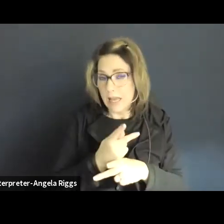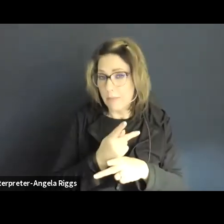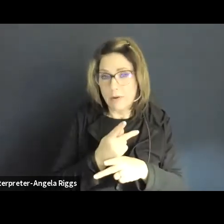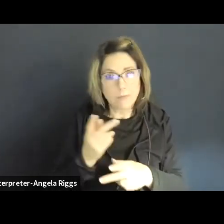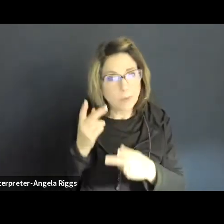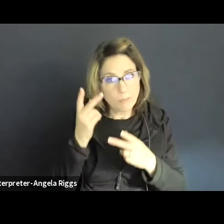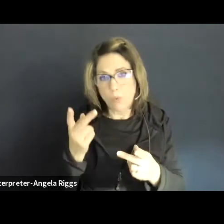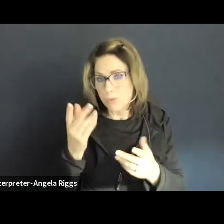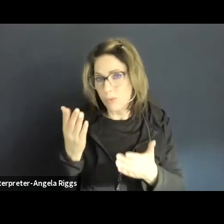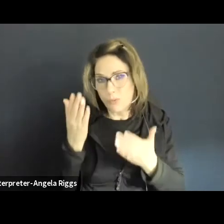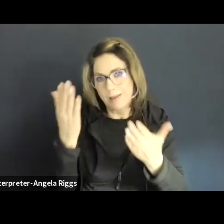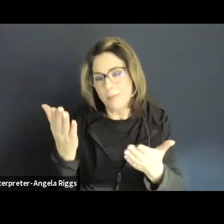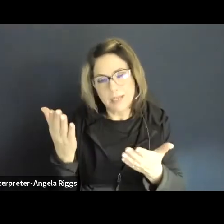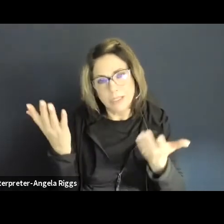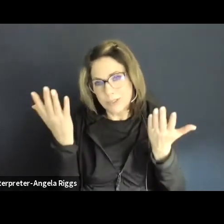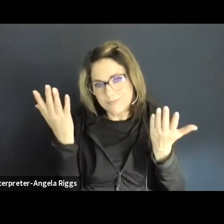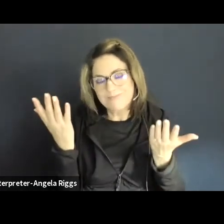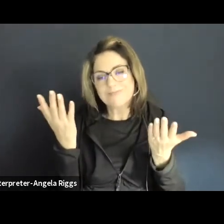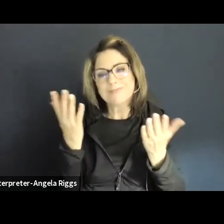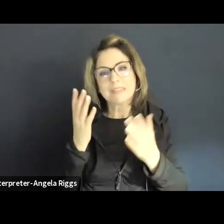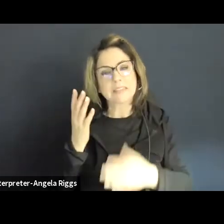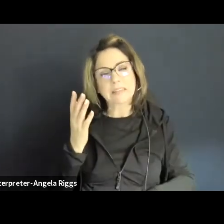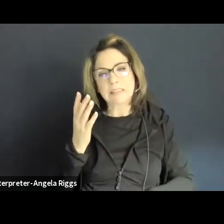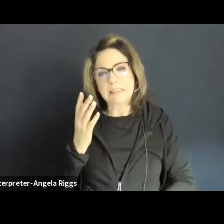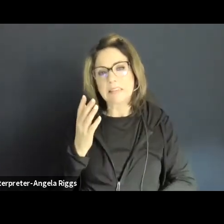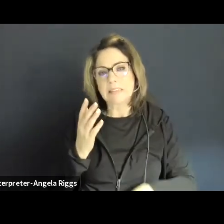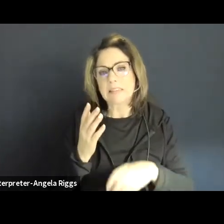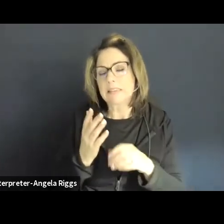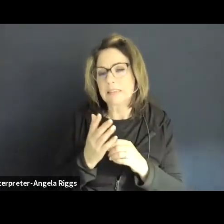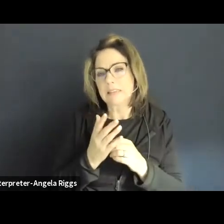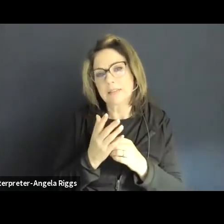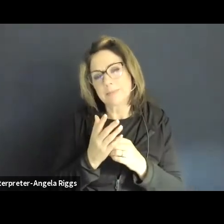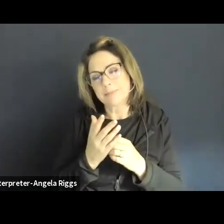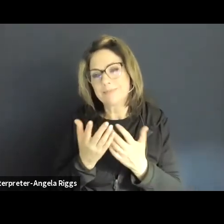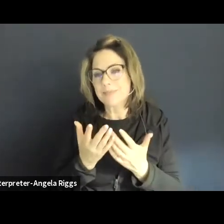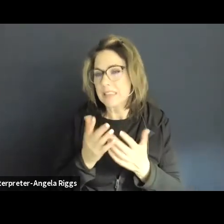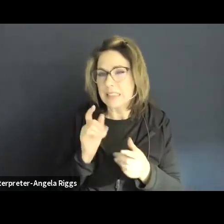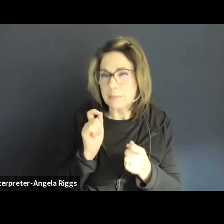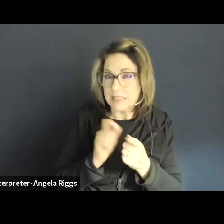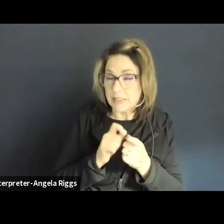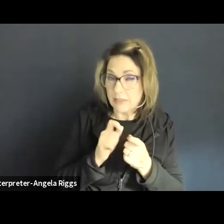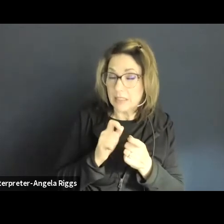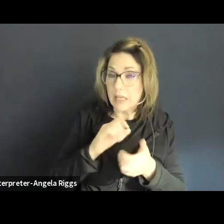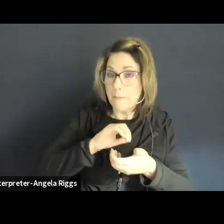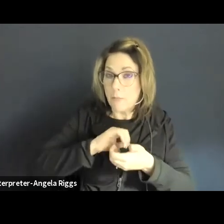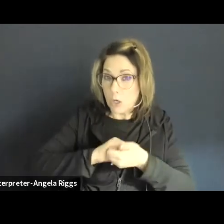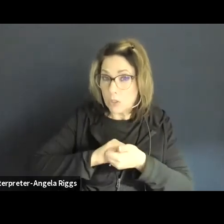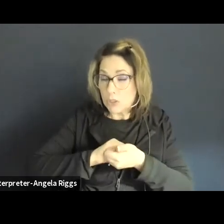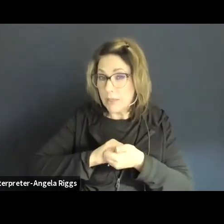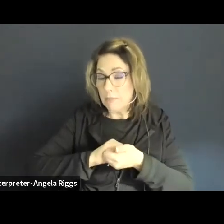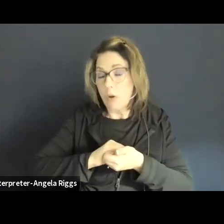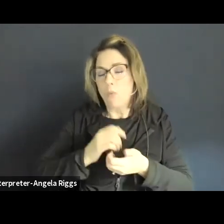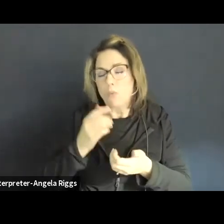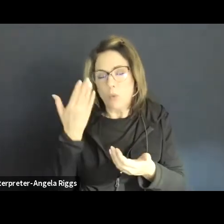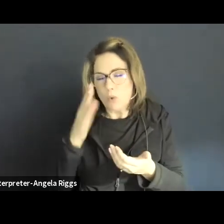or recommendations in particular the partnership will pursue. But we would